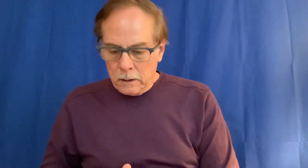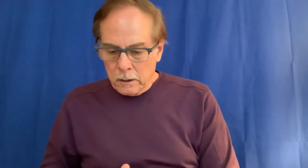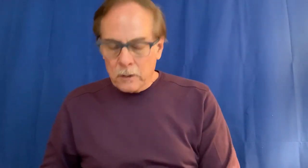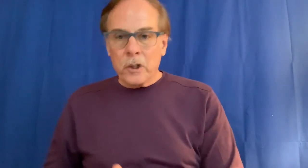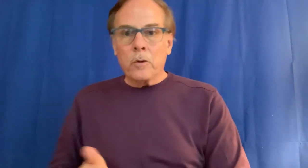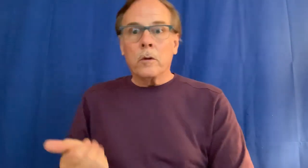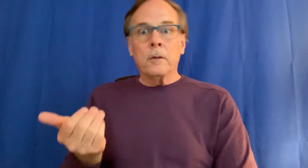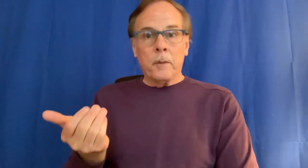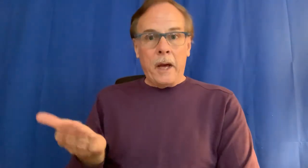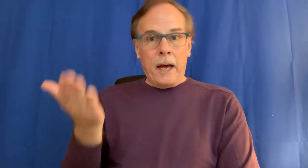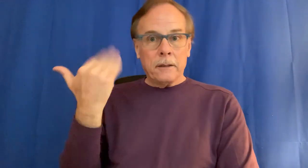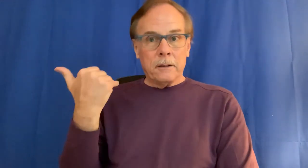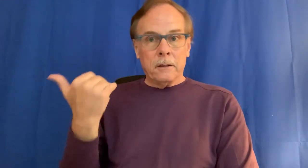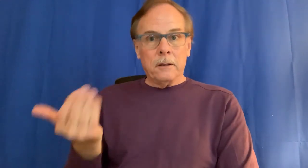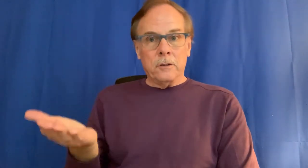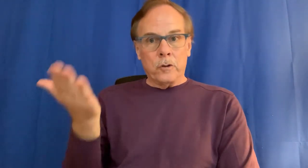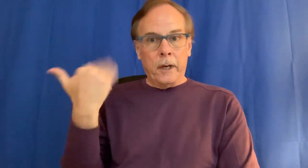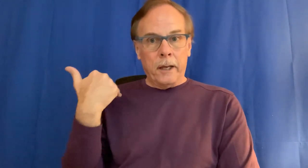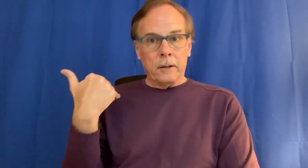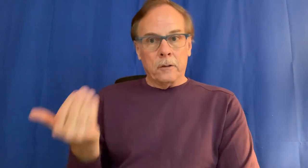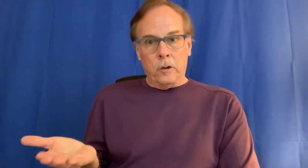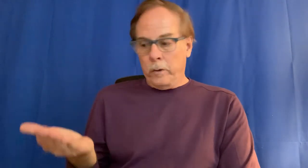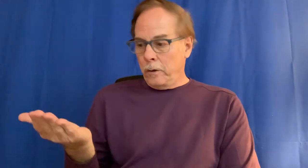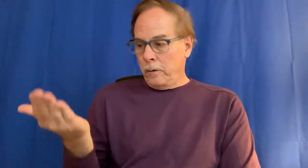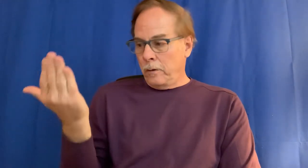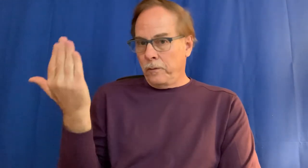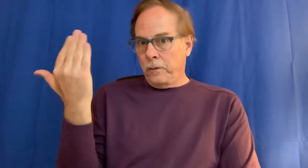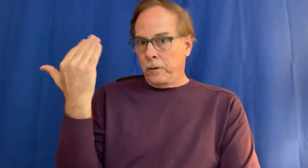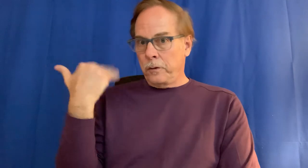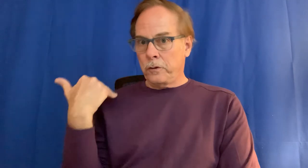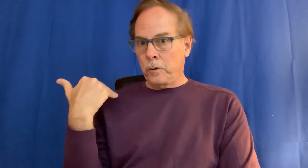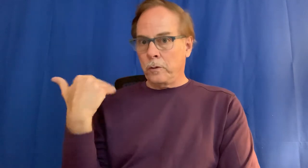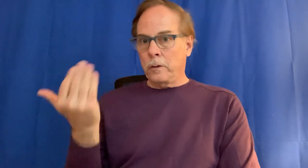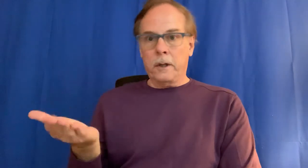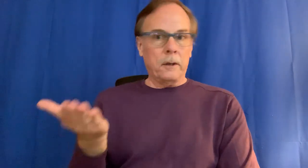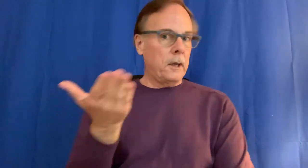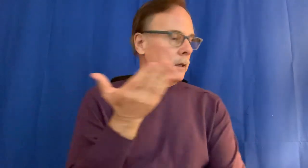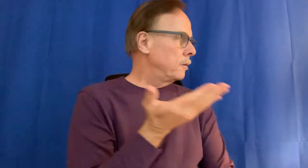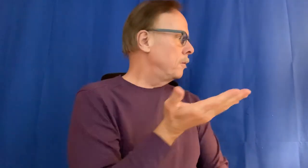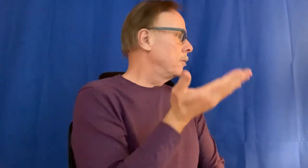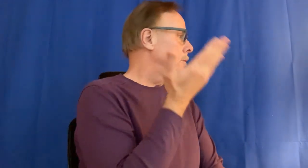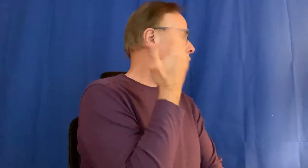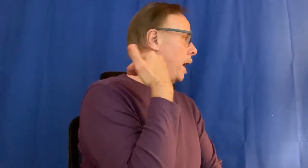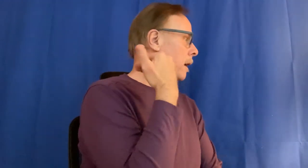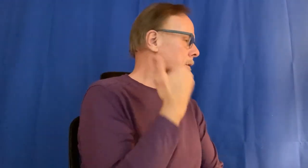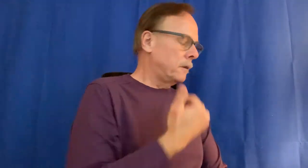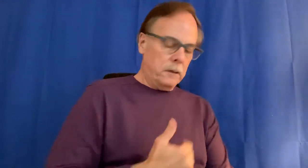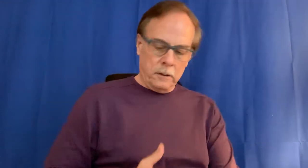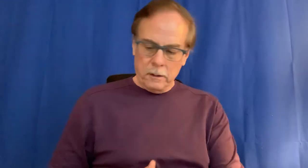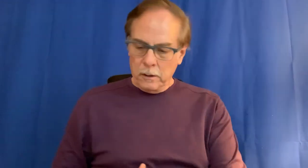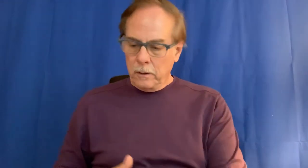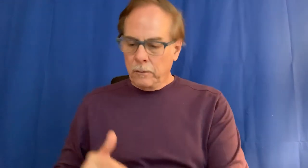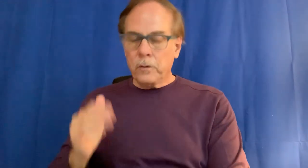In general, the past is your hand going over your shoulder like that, past.